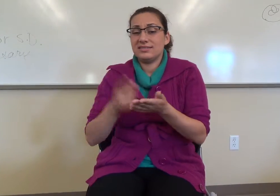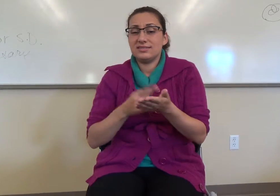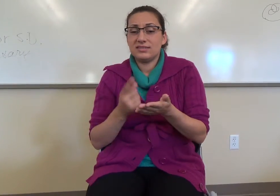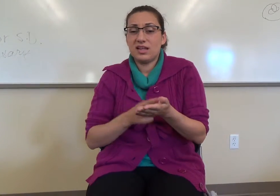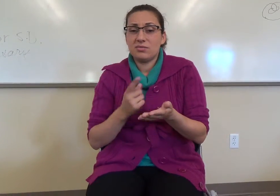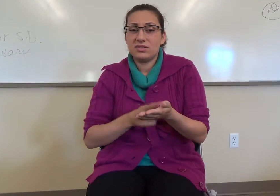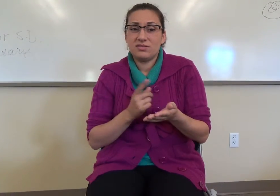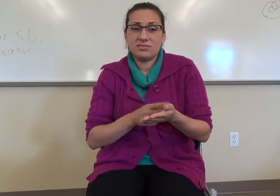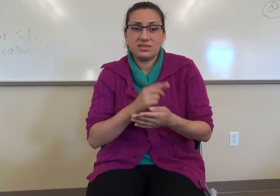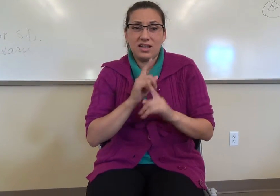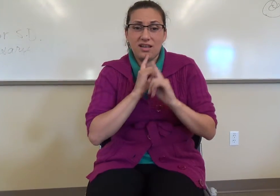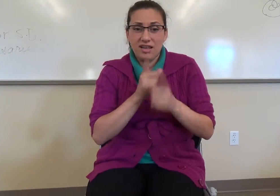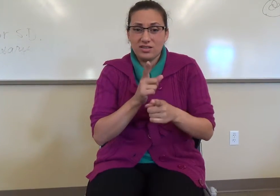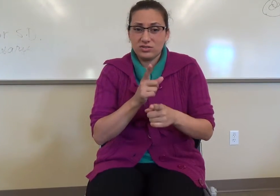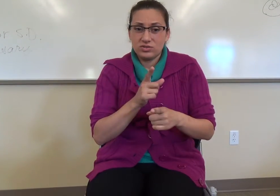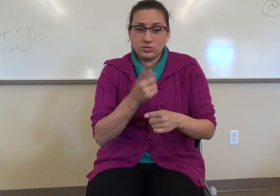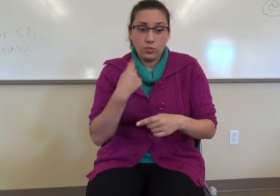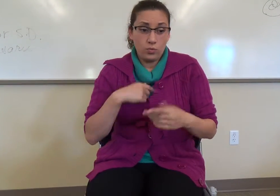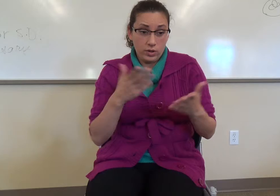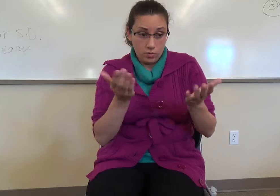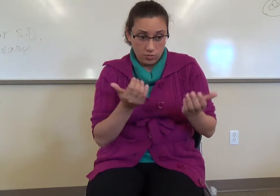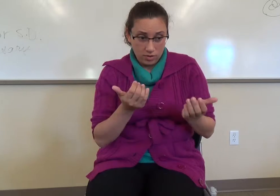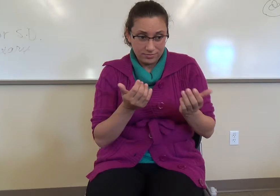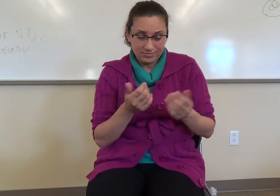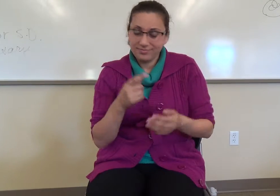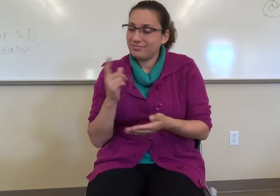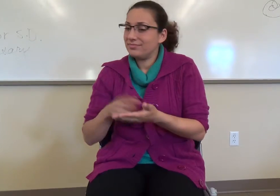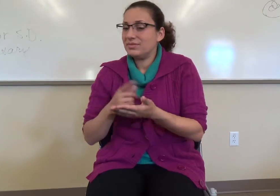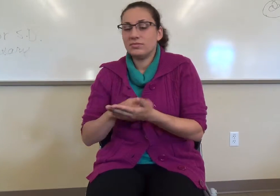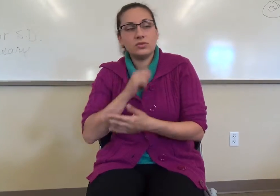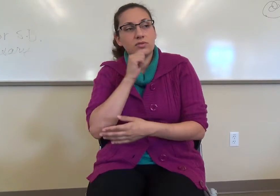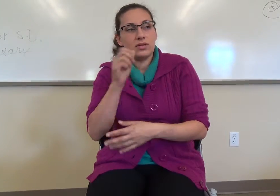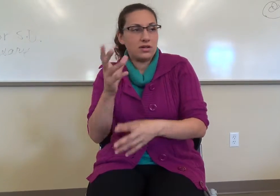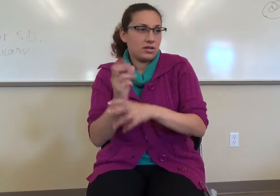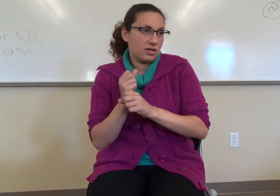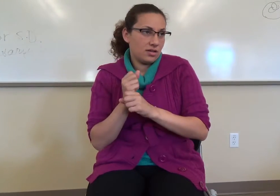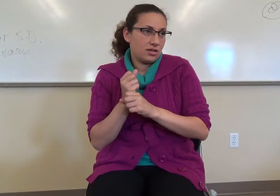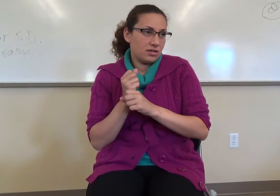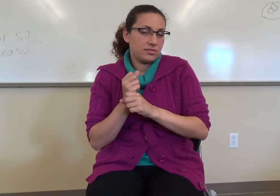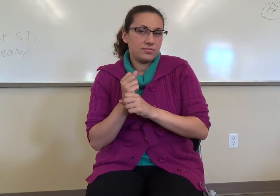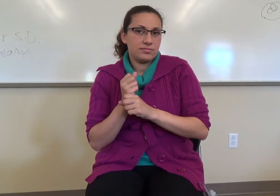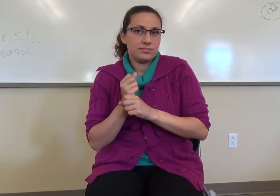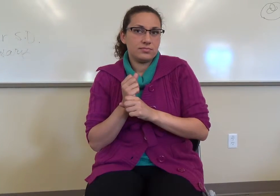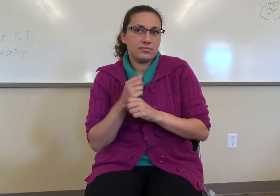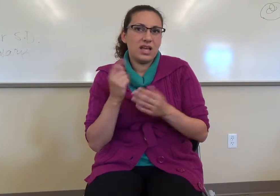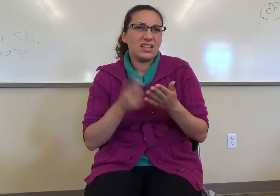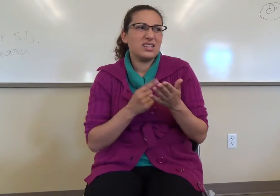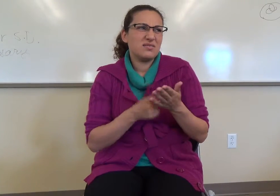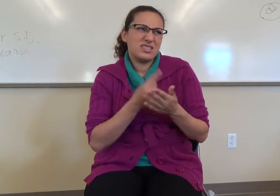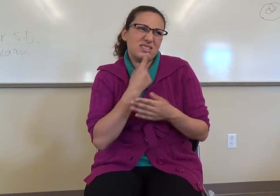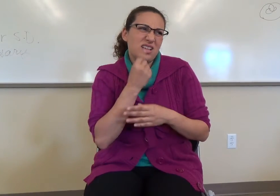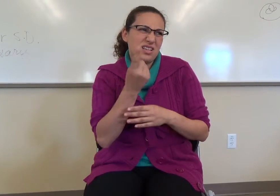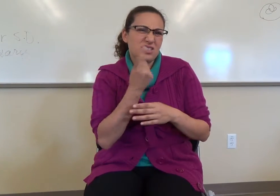the answers that we want. You know what I'm saying? Sometimes it's just going to say something vague like this. It's not going to say